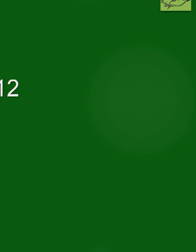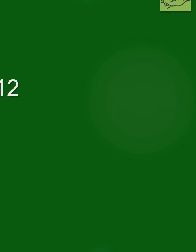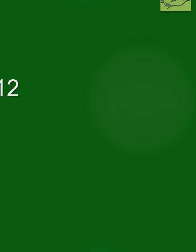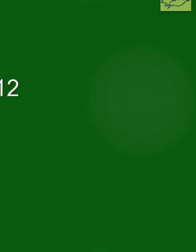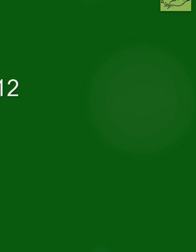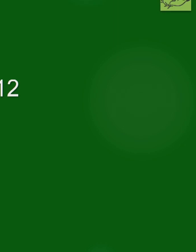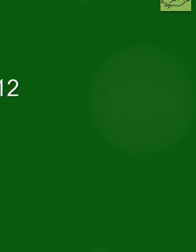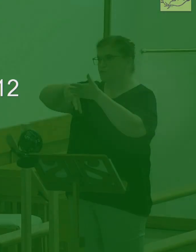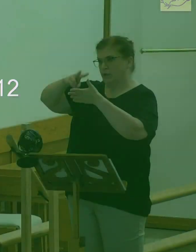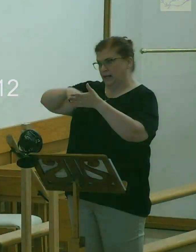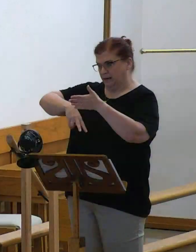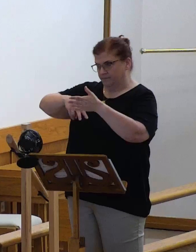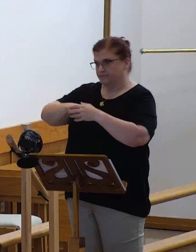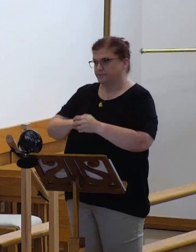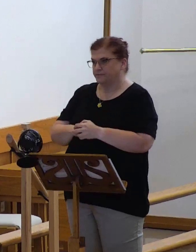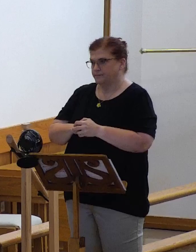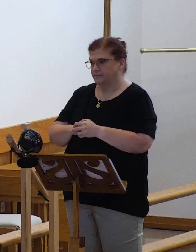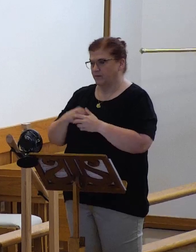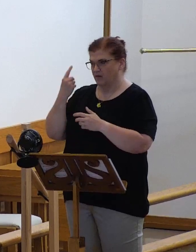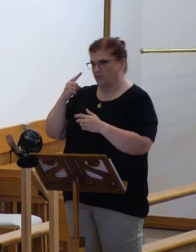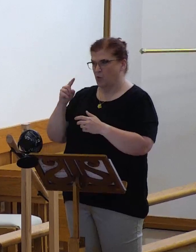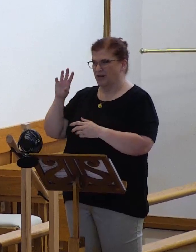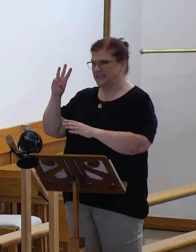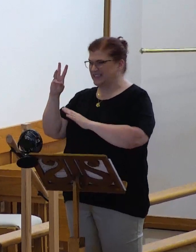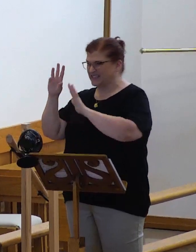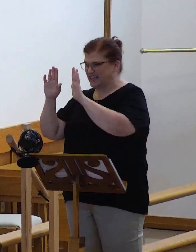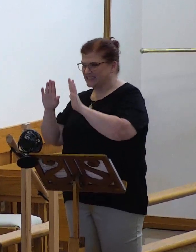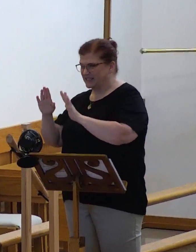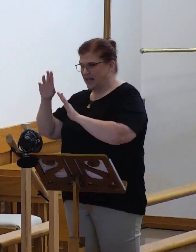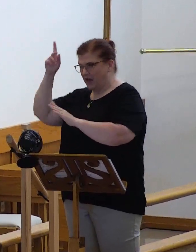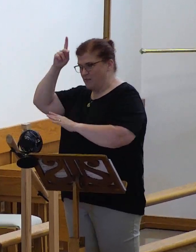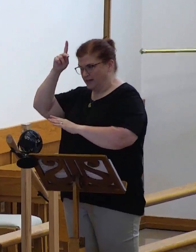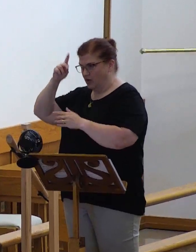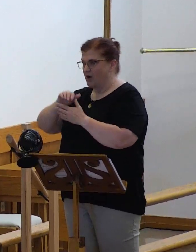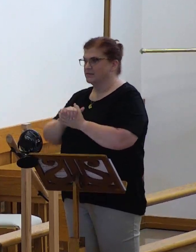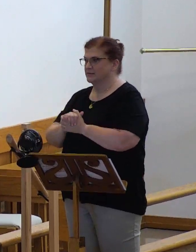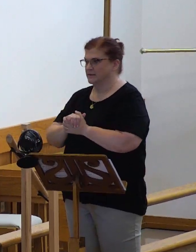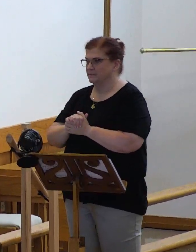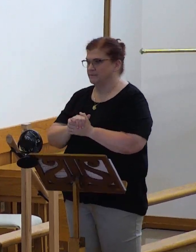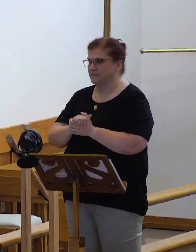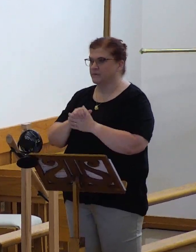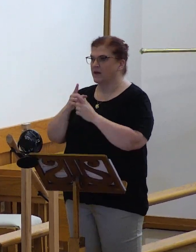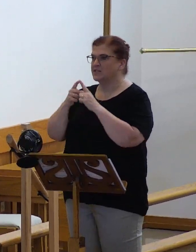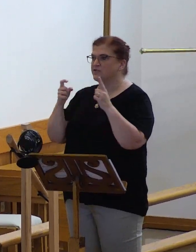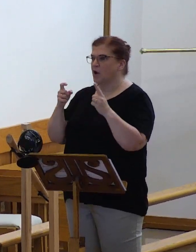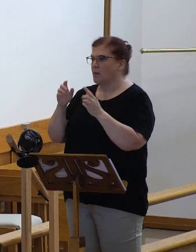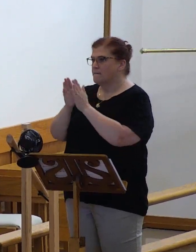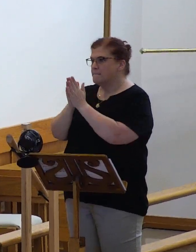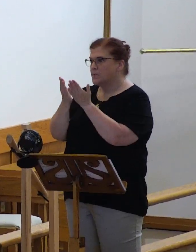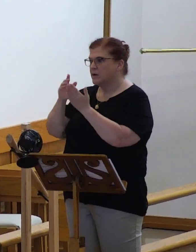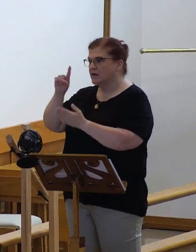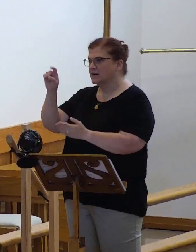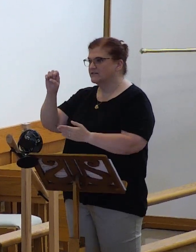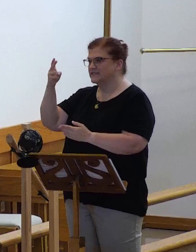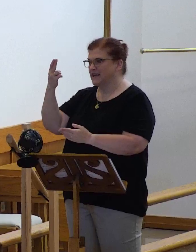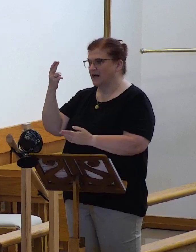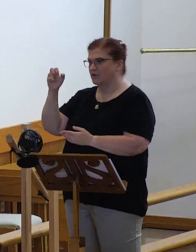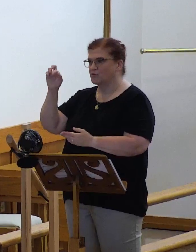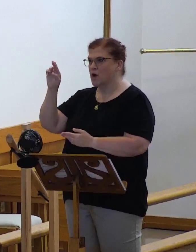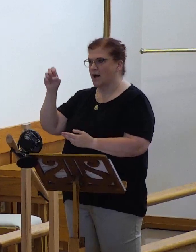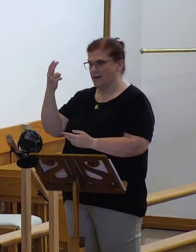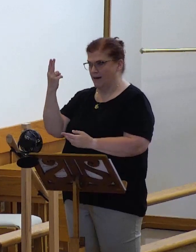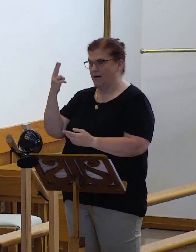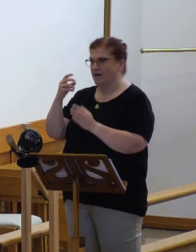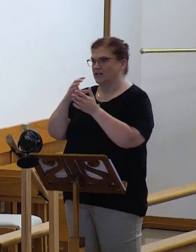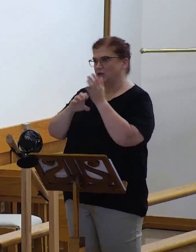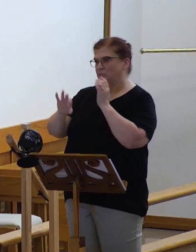The first reading for the sixth Sunday of Pentecost is from the book of Zechariah,